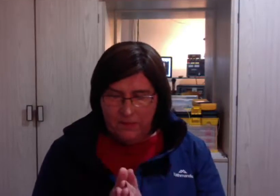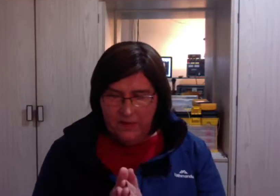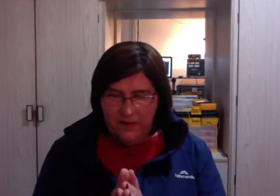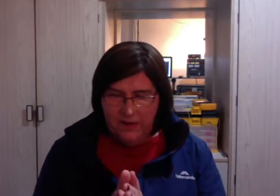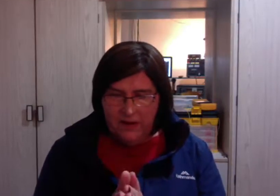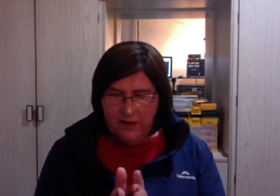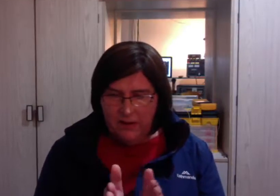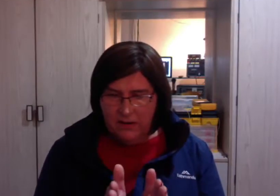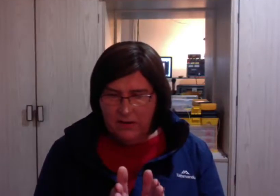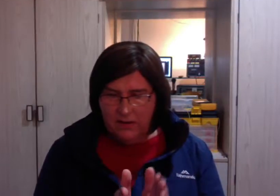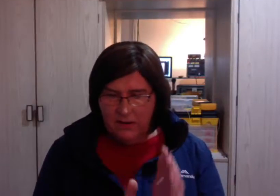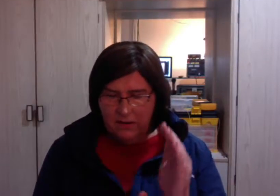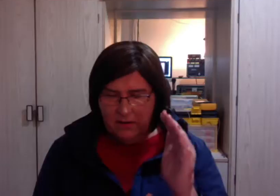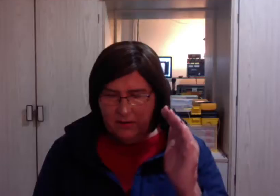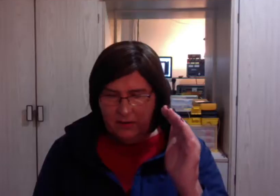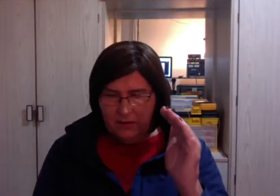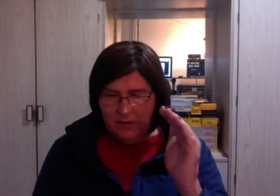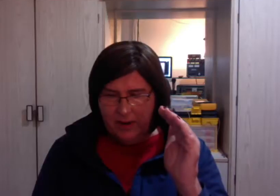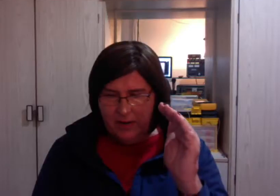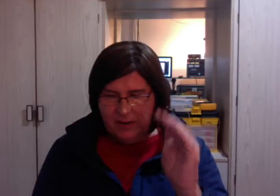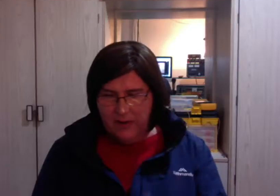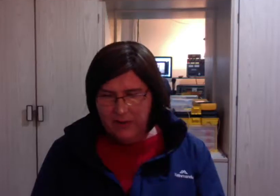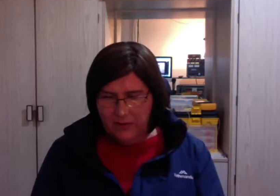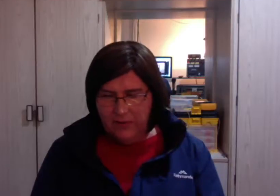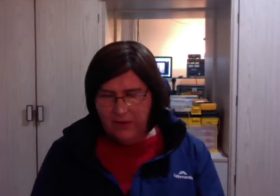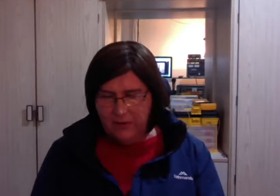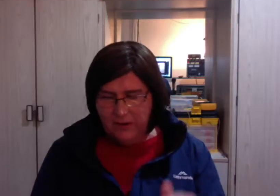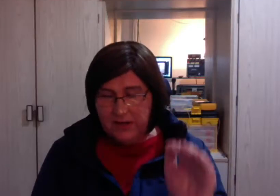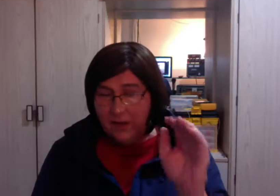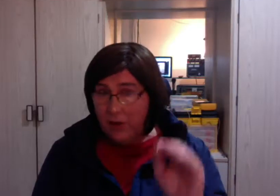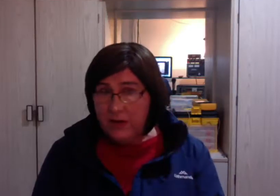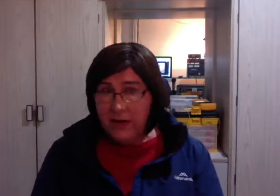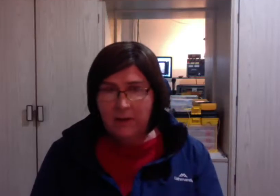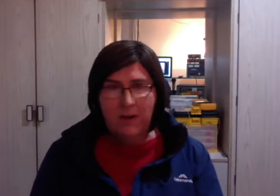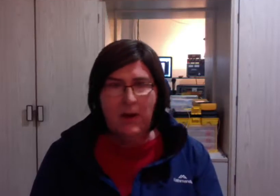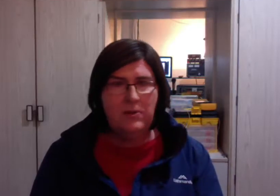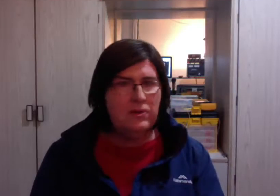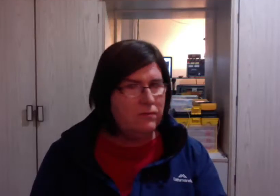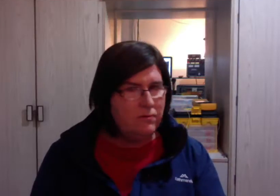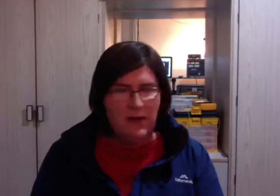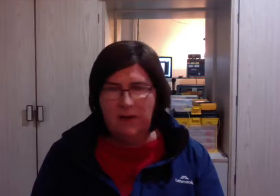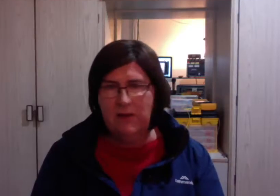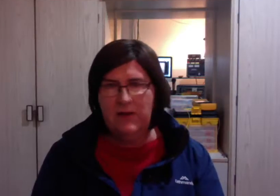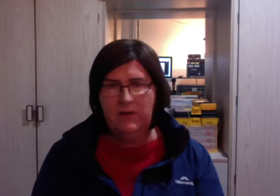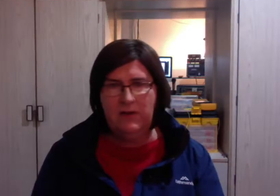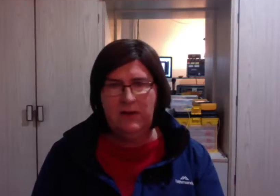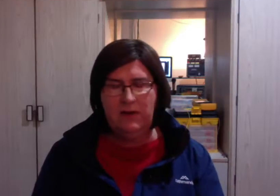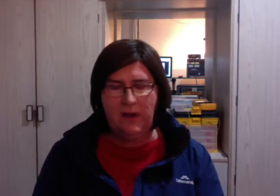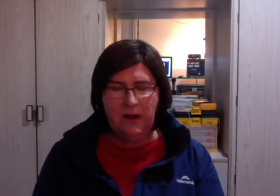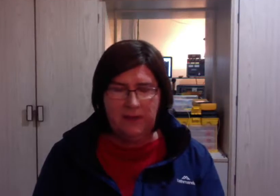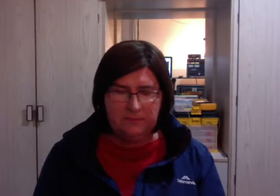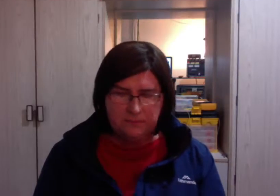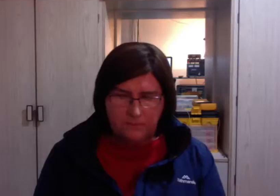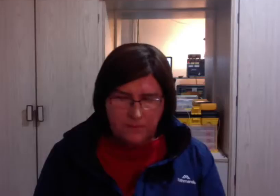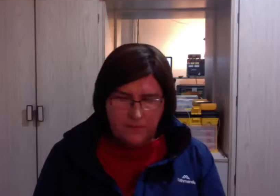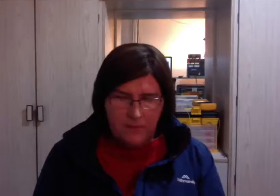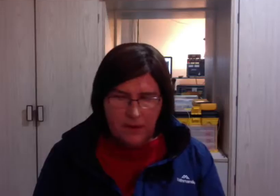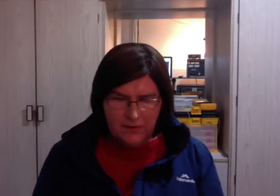Simpson Desert, I was talking about down to Old South Road, down to Old Ghan Railway Line, which is really, really interesting and exciting. To